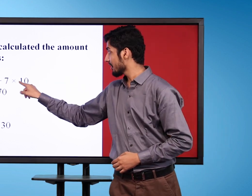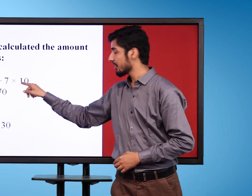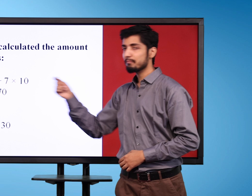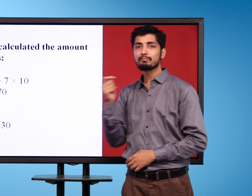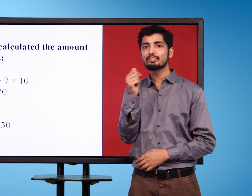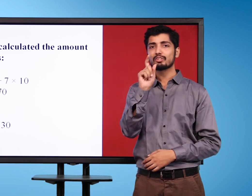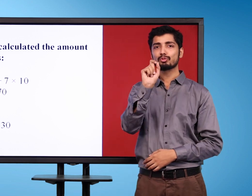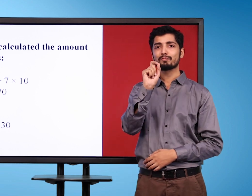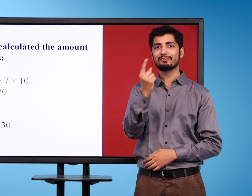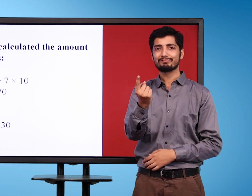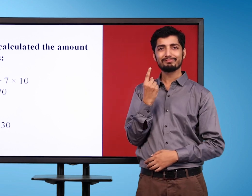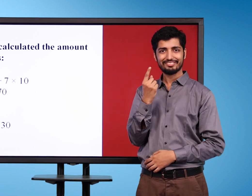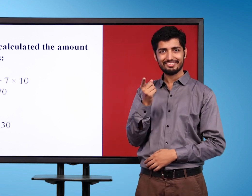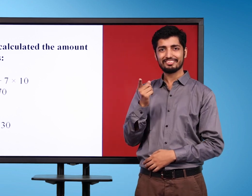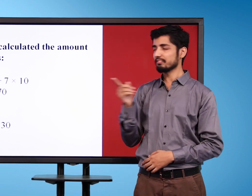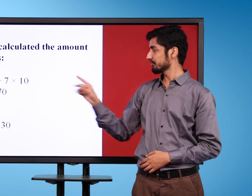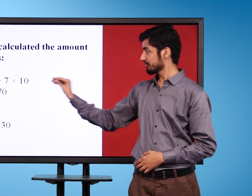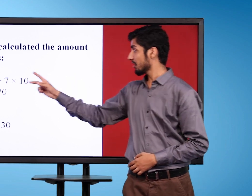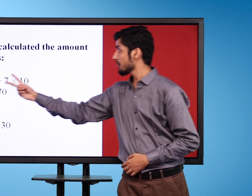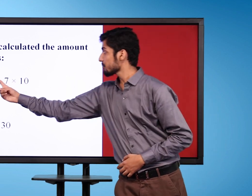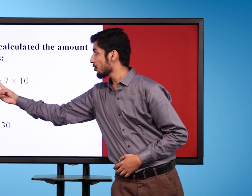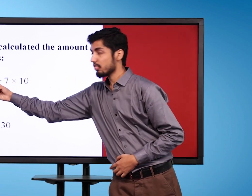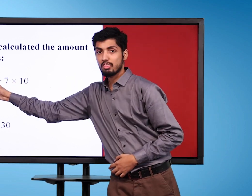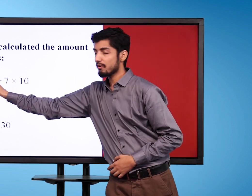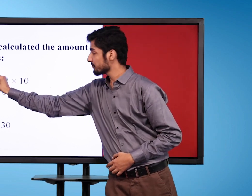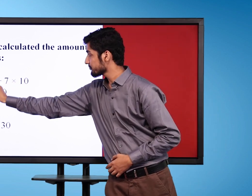Equal to 60 plus 70,